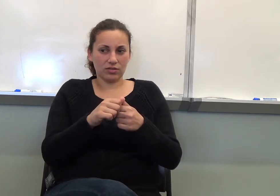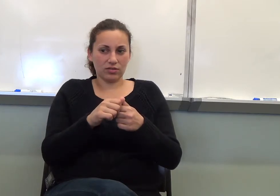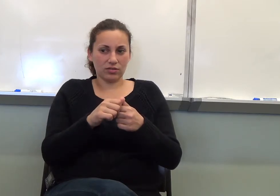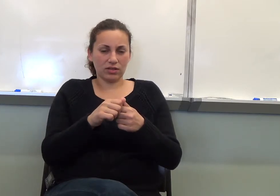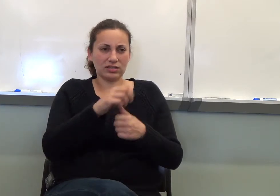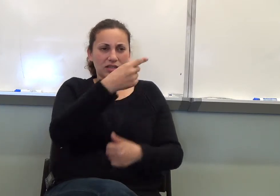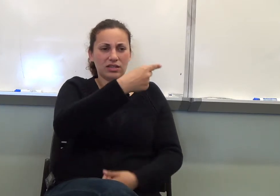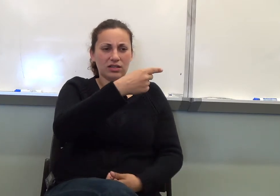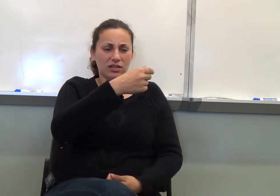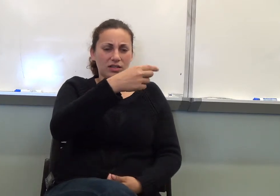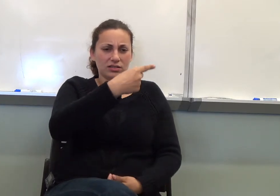is one